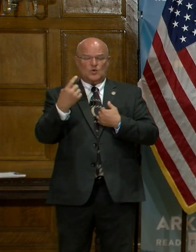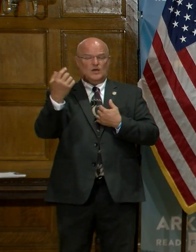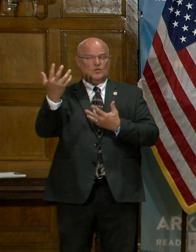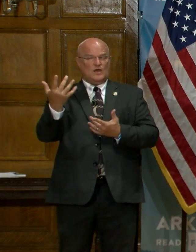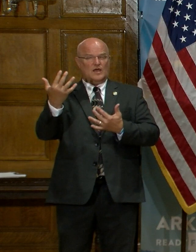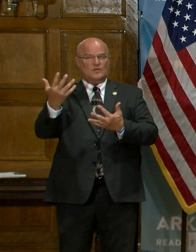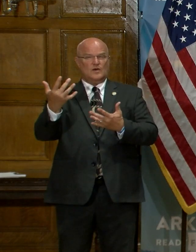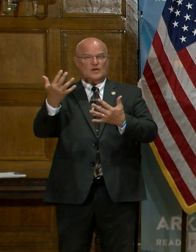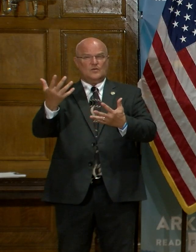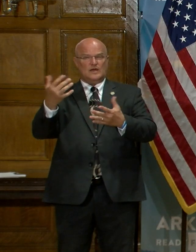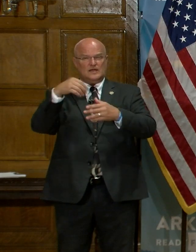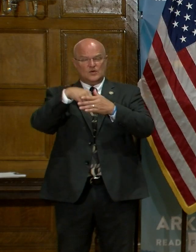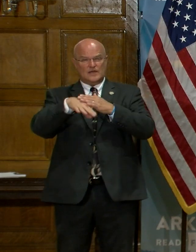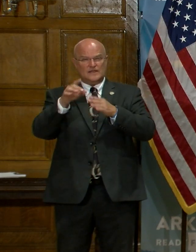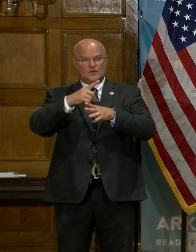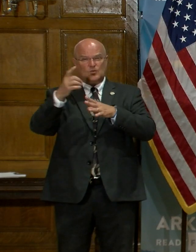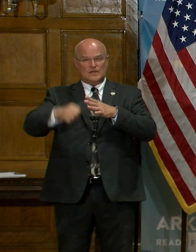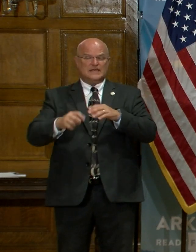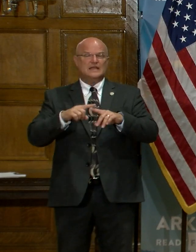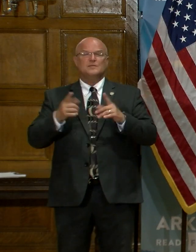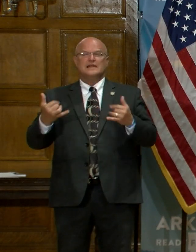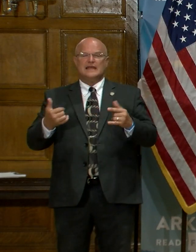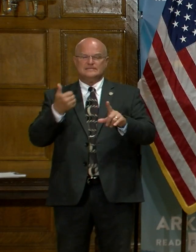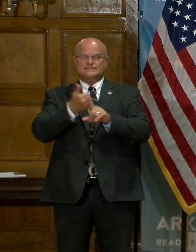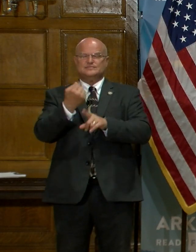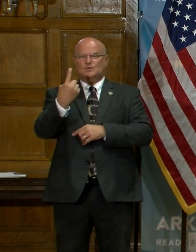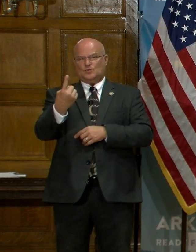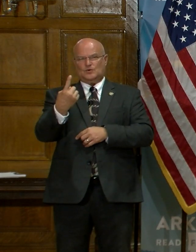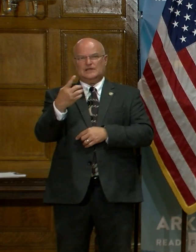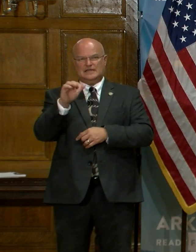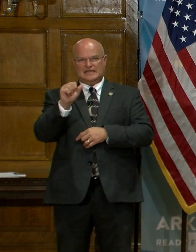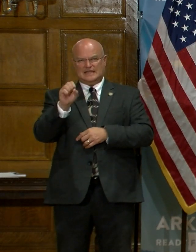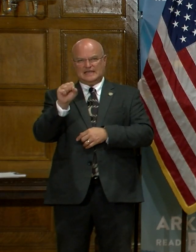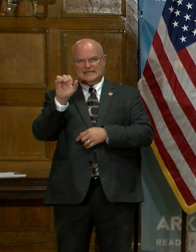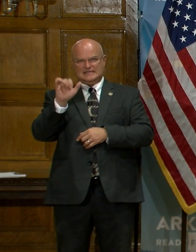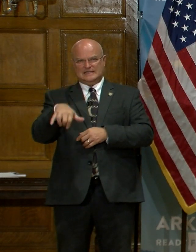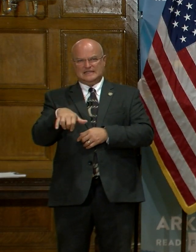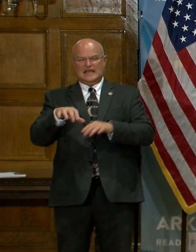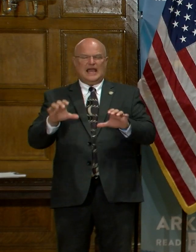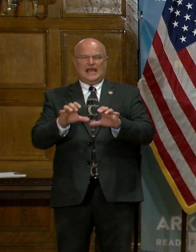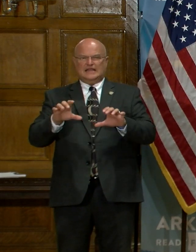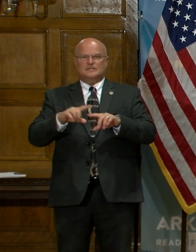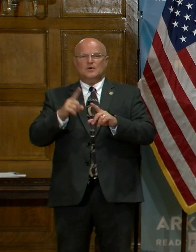holdout going into the weekend, but now we've had at least one case,